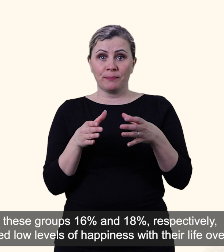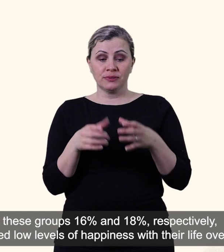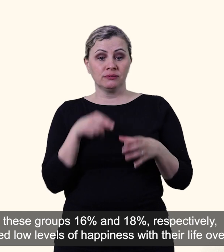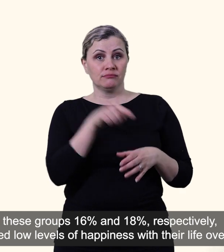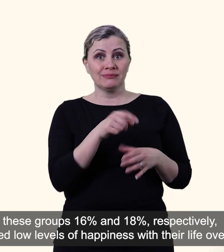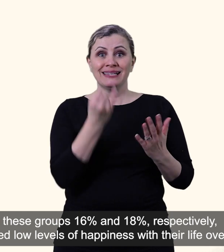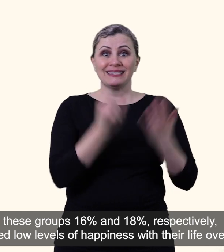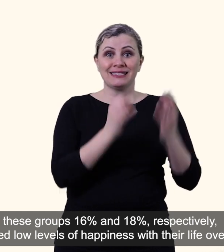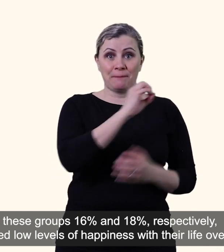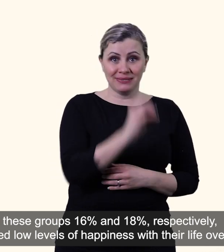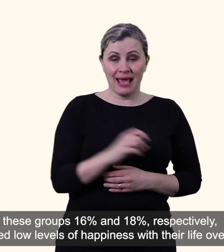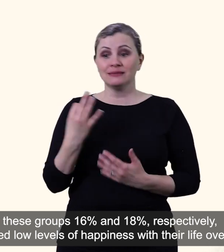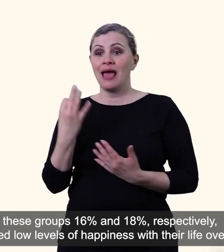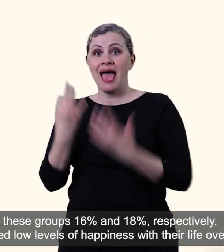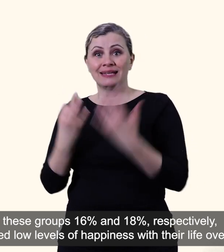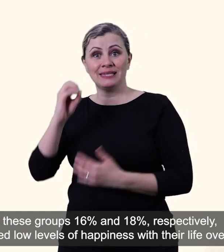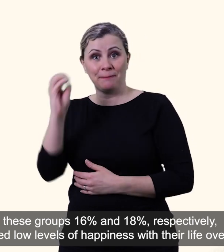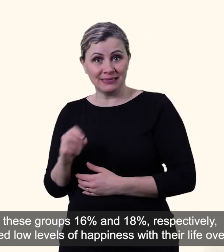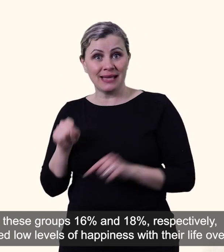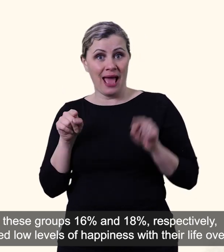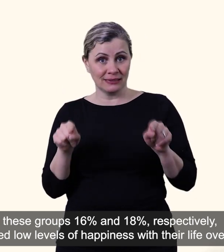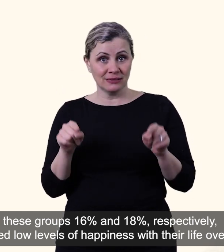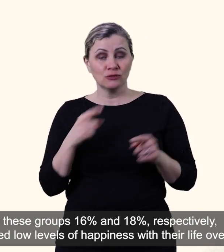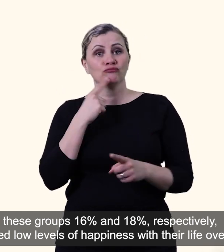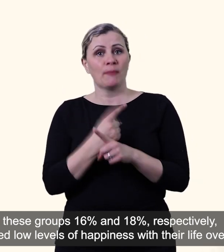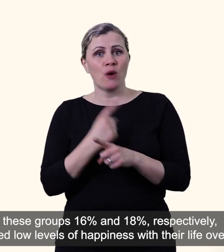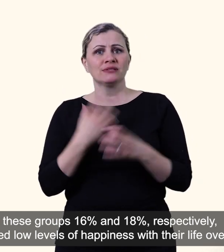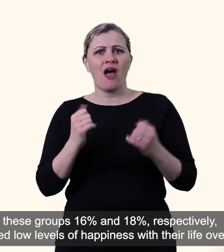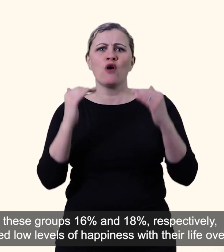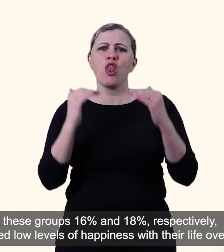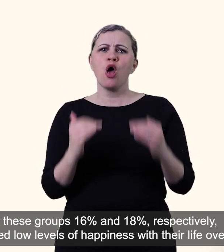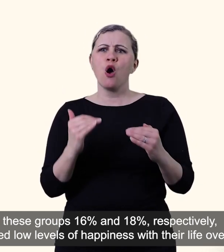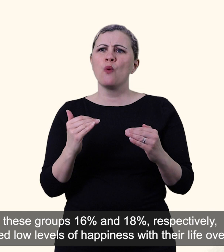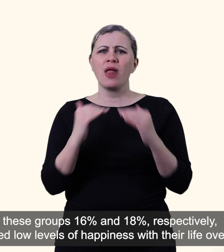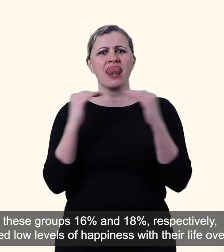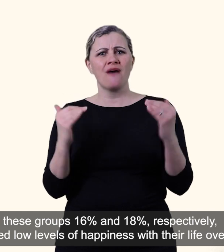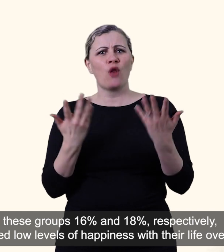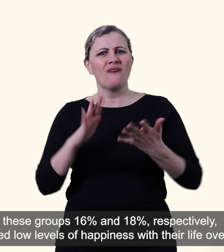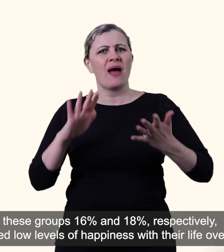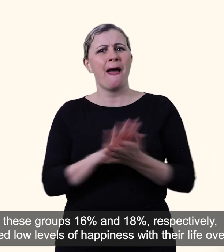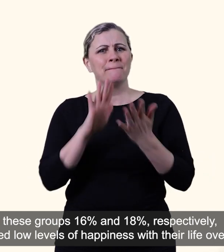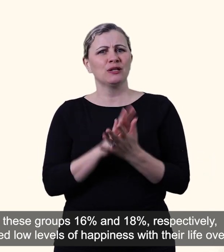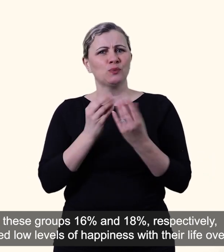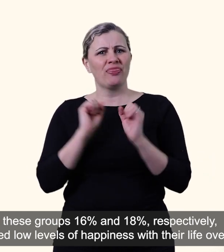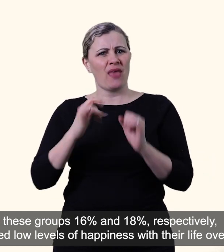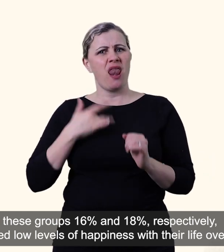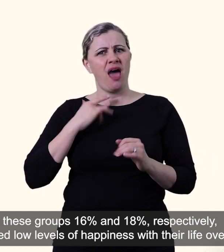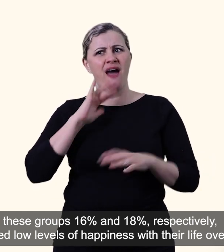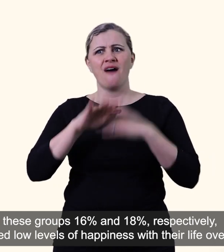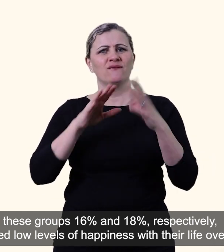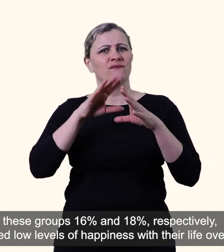In these groups, 16% and 18% respectively reported low levels of happiness with their life